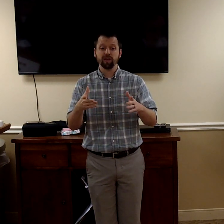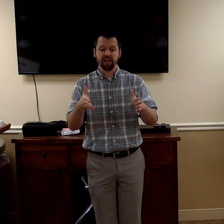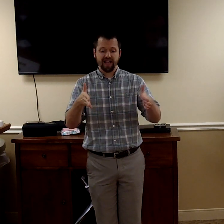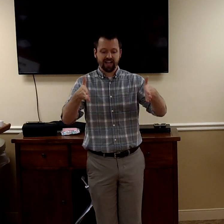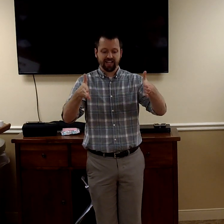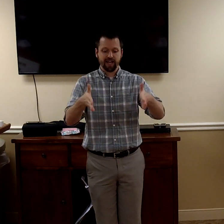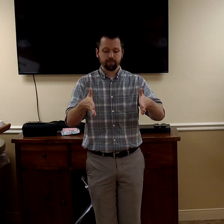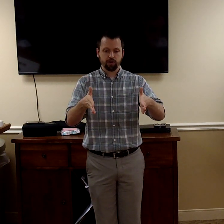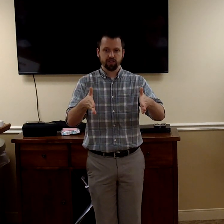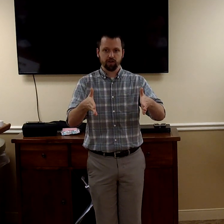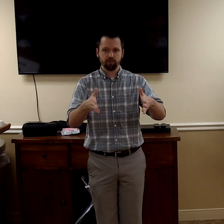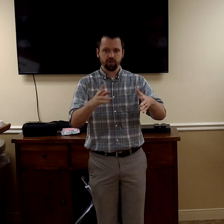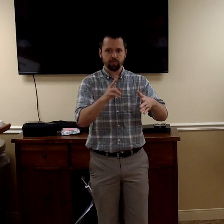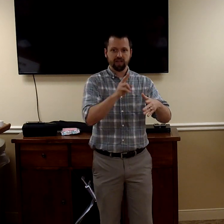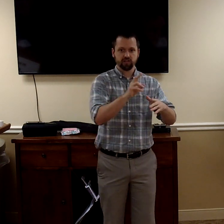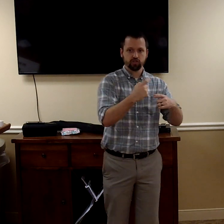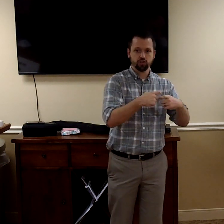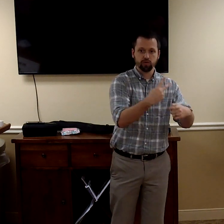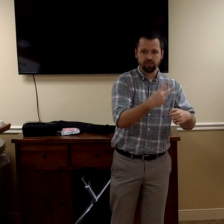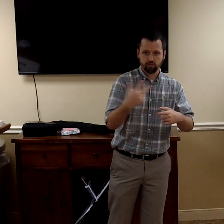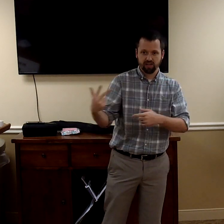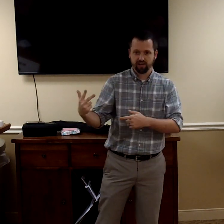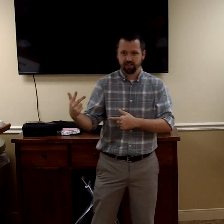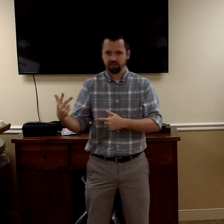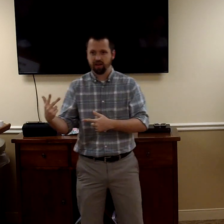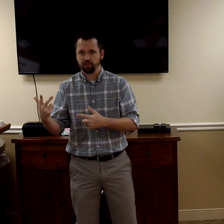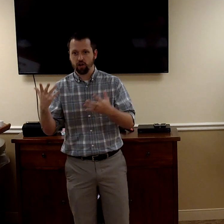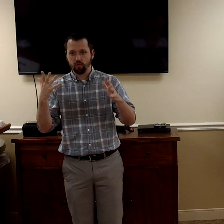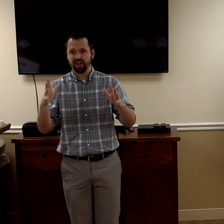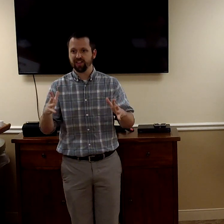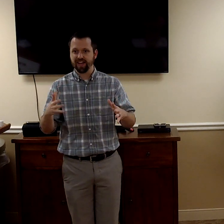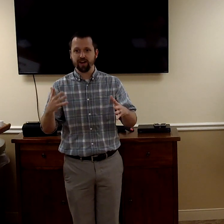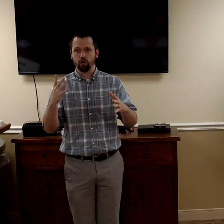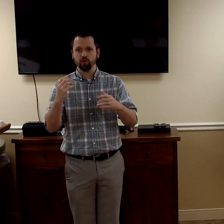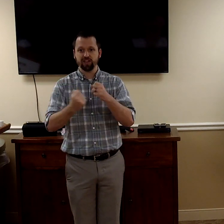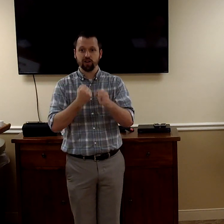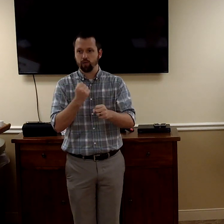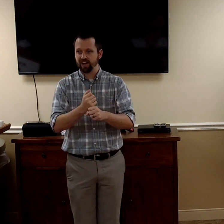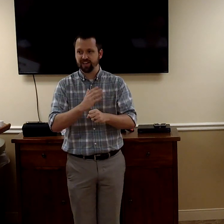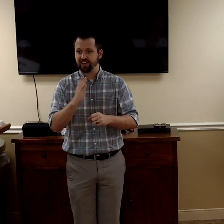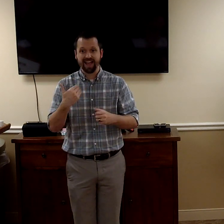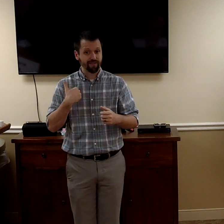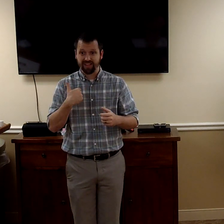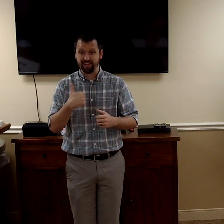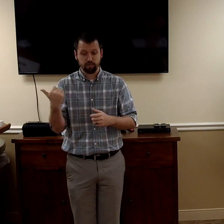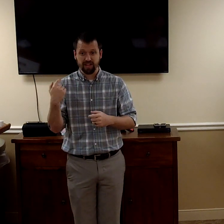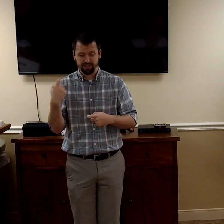I had a gap year in there between Spanish 2 and 3. So I was already I had a whole year where I didn't have any Spanish.